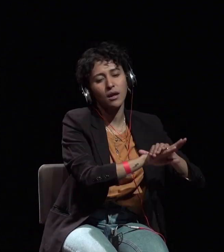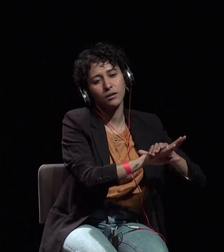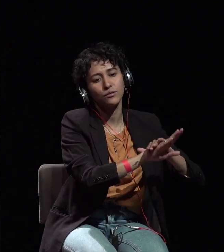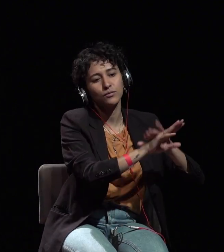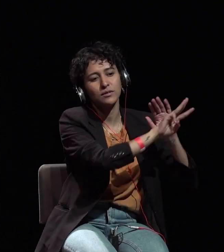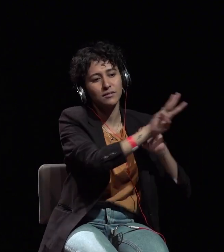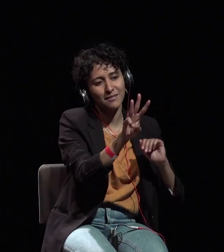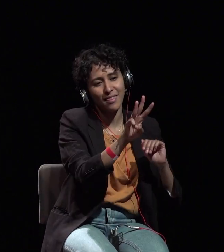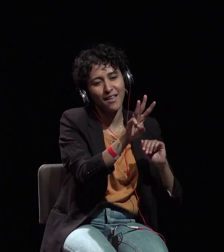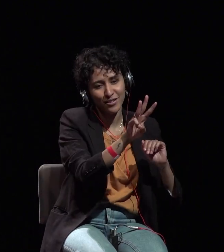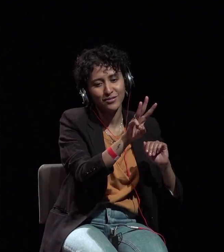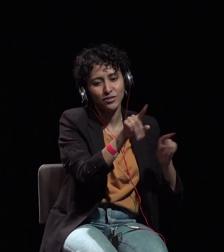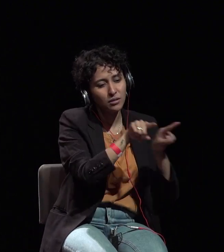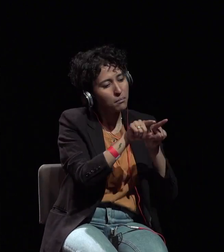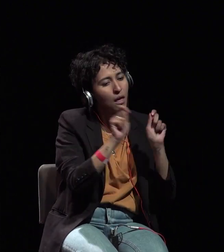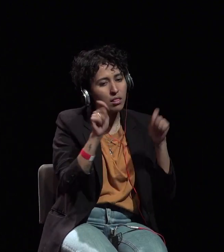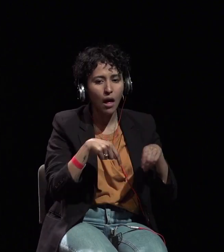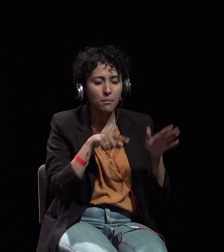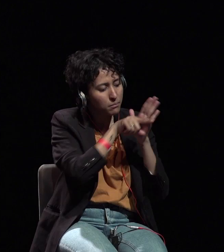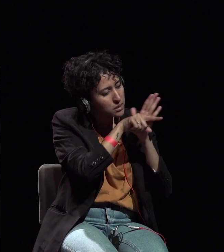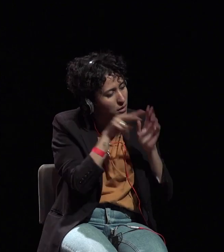on Hawaii.